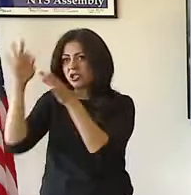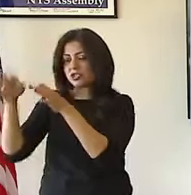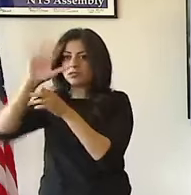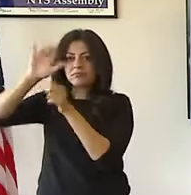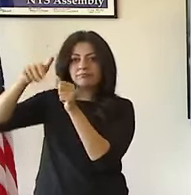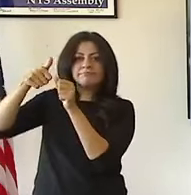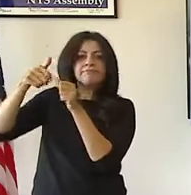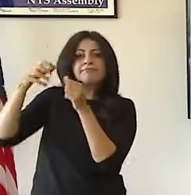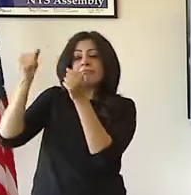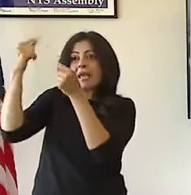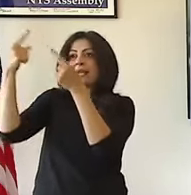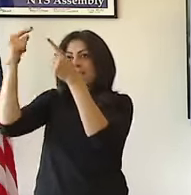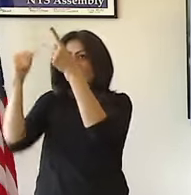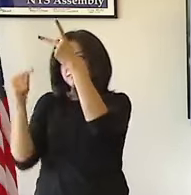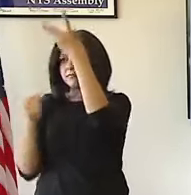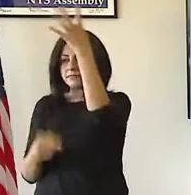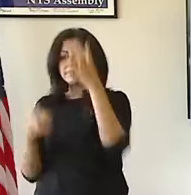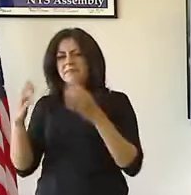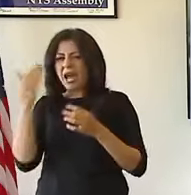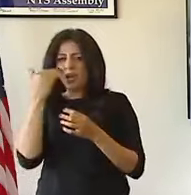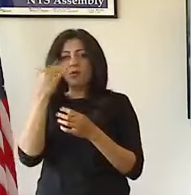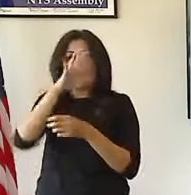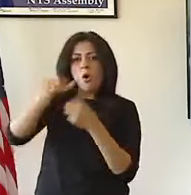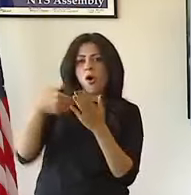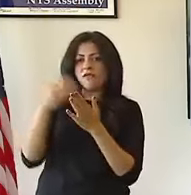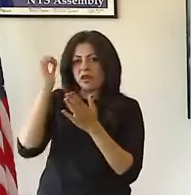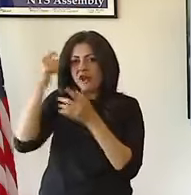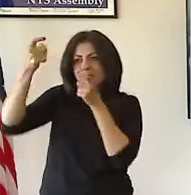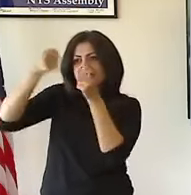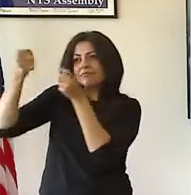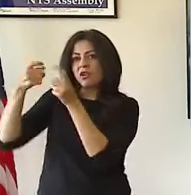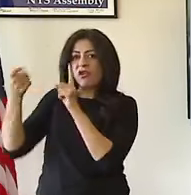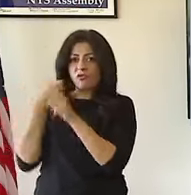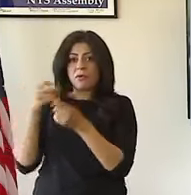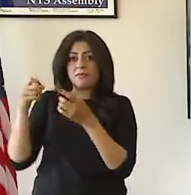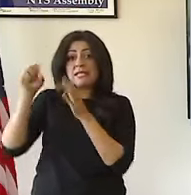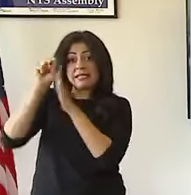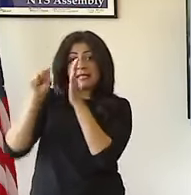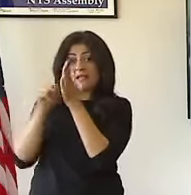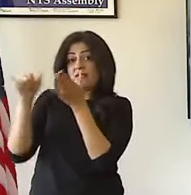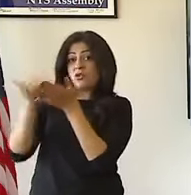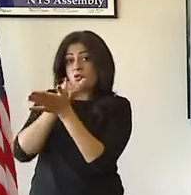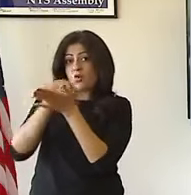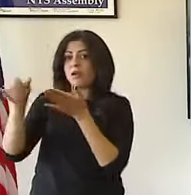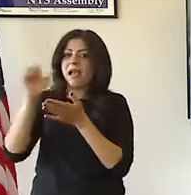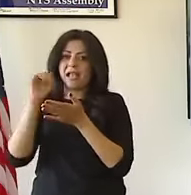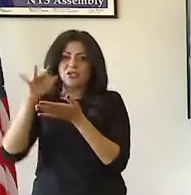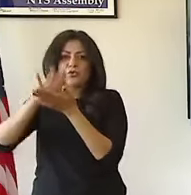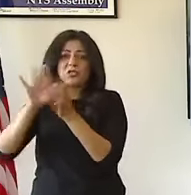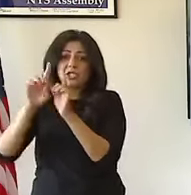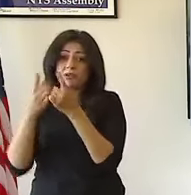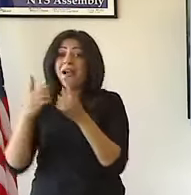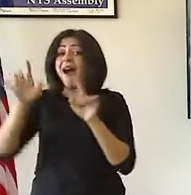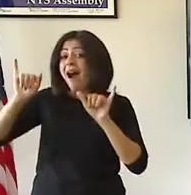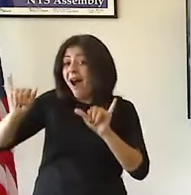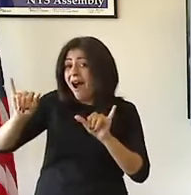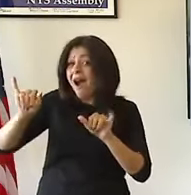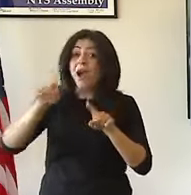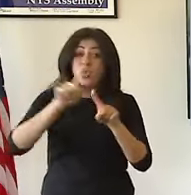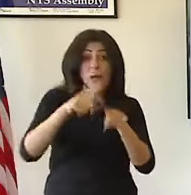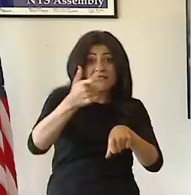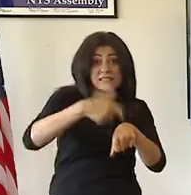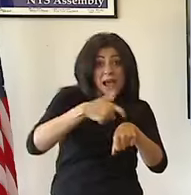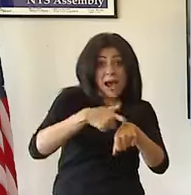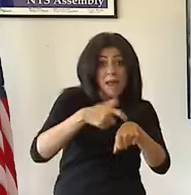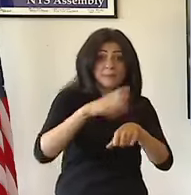governed by the state of New York and your local school district. That said, if you have time to create protocols to go to the beach, and